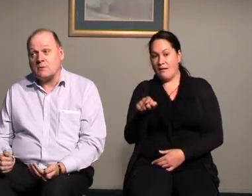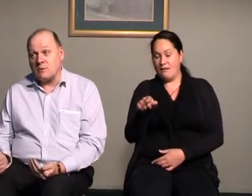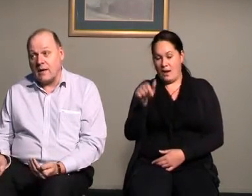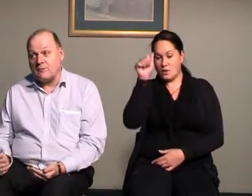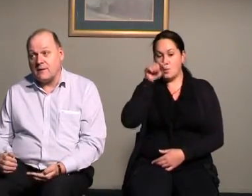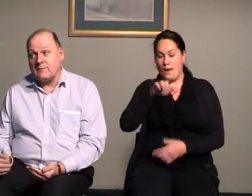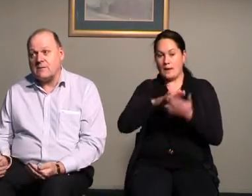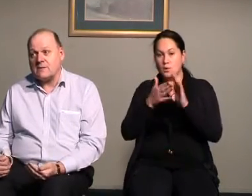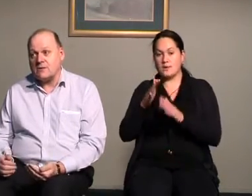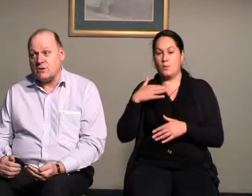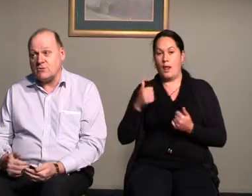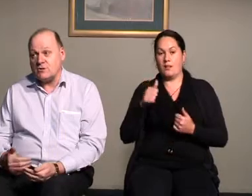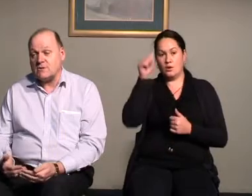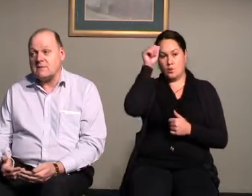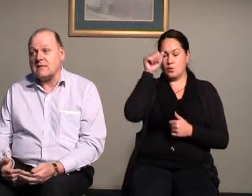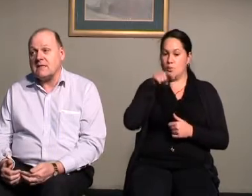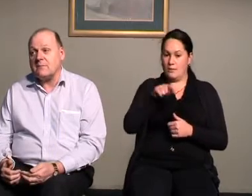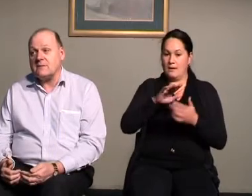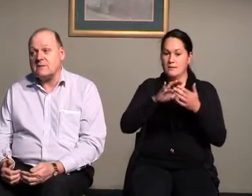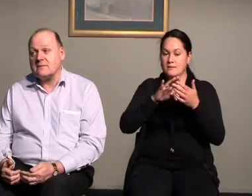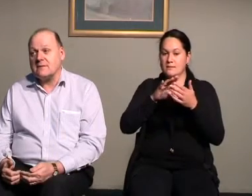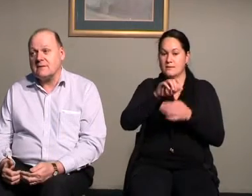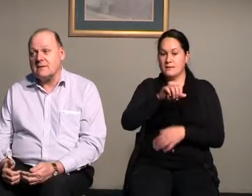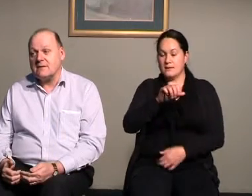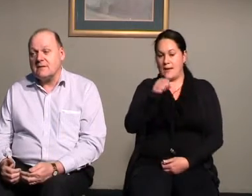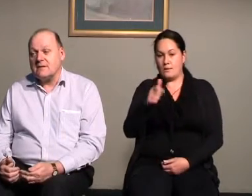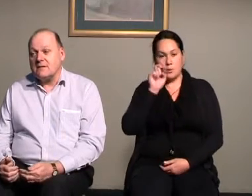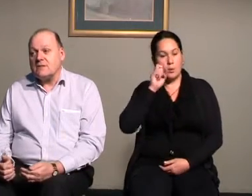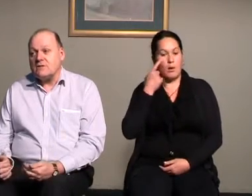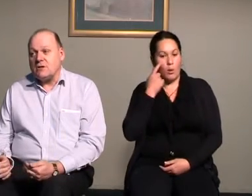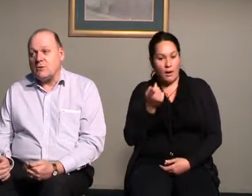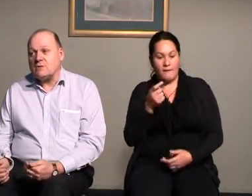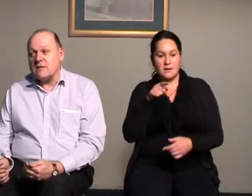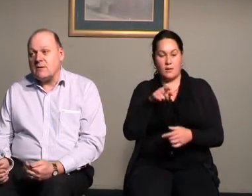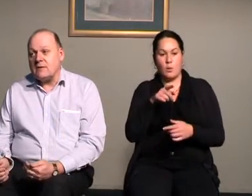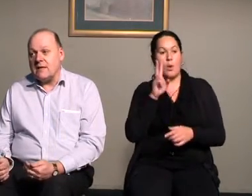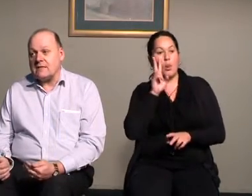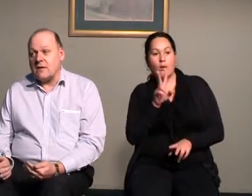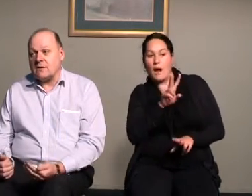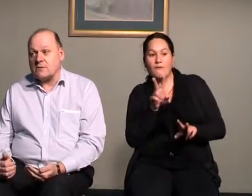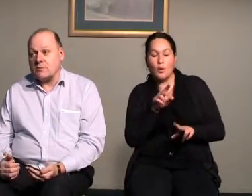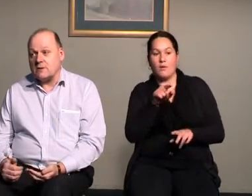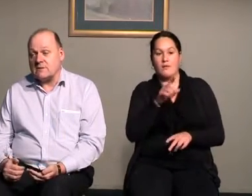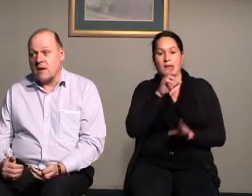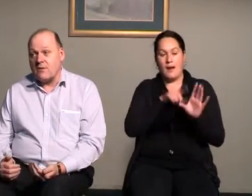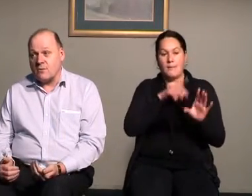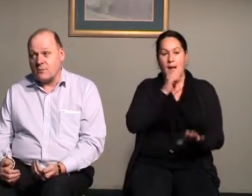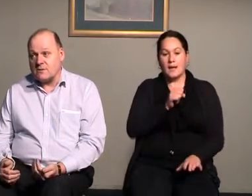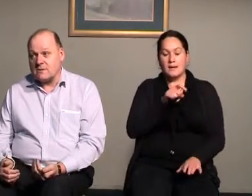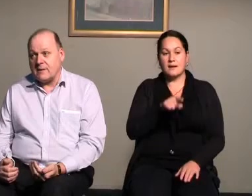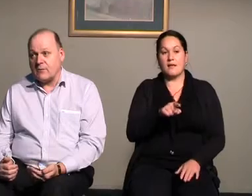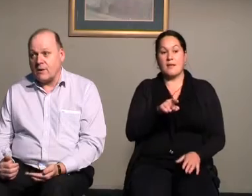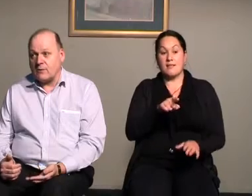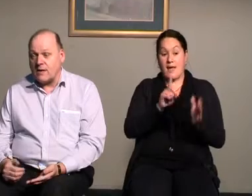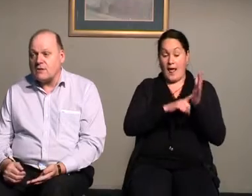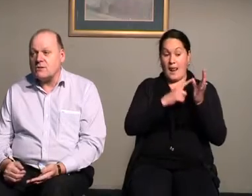neighbours would look out for him, and so she introduced him to the neighbours. She also then started exploring some other